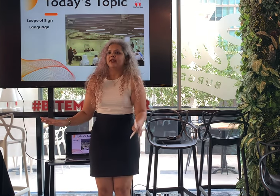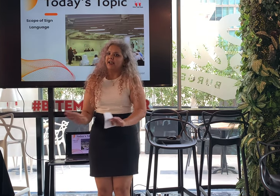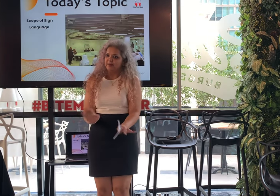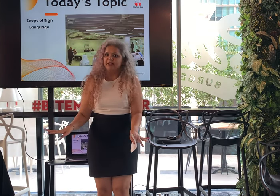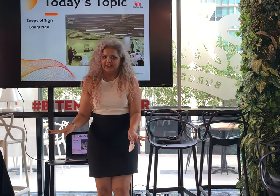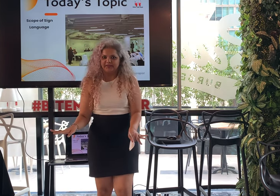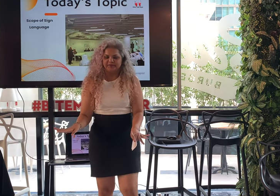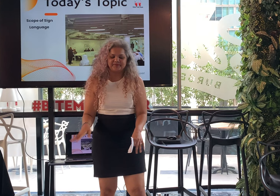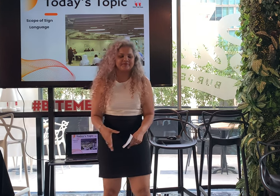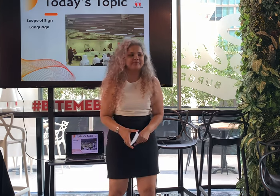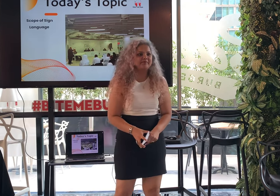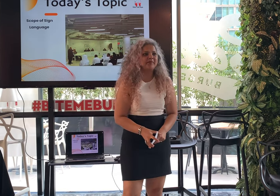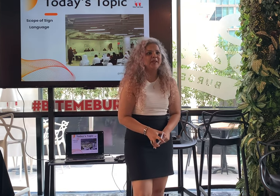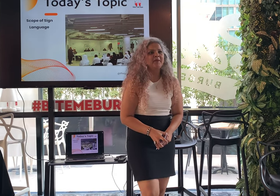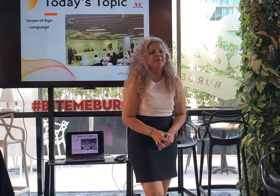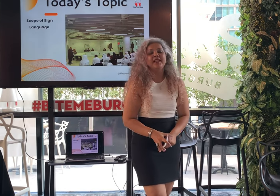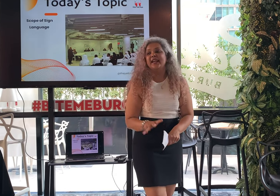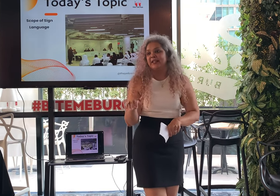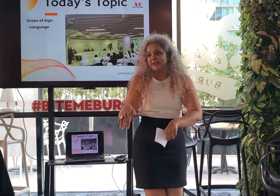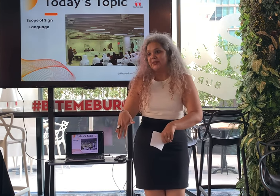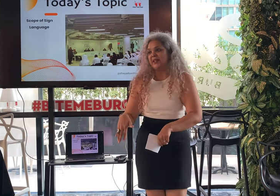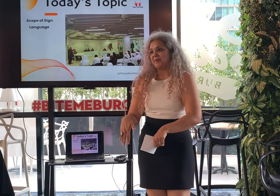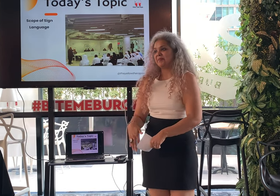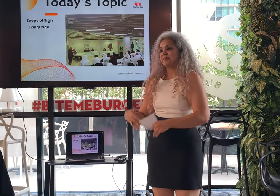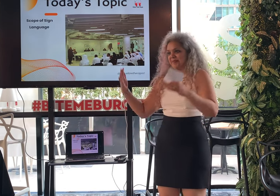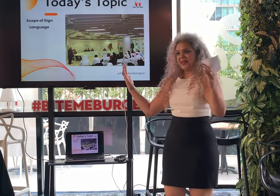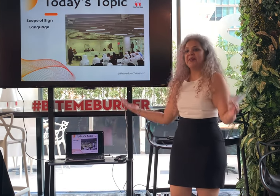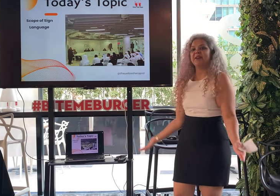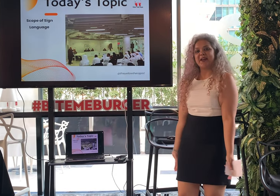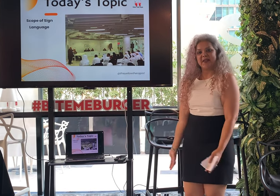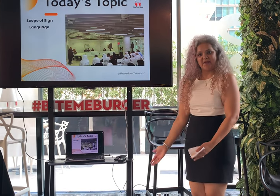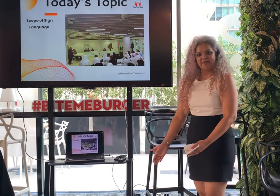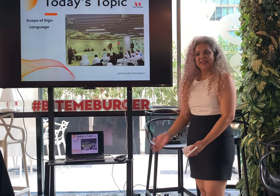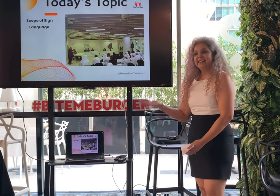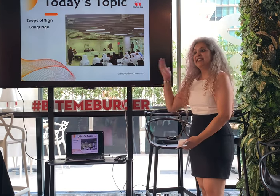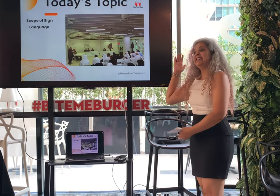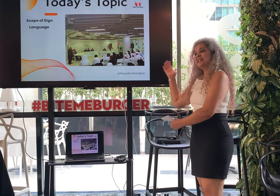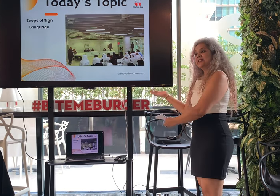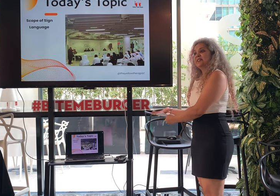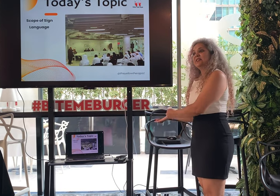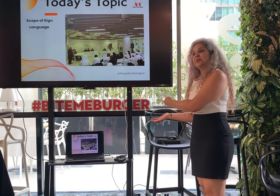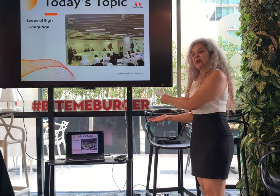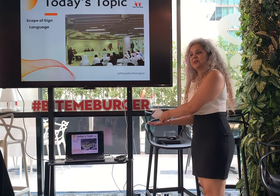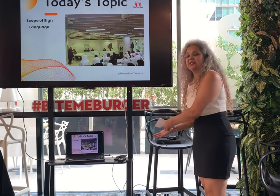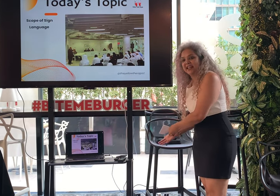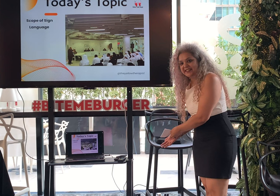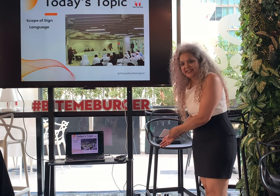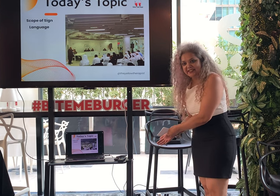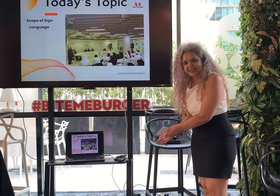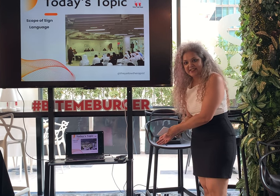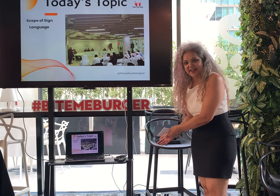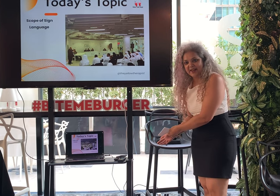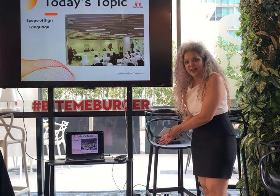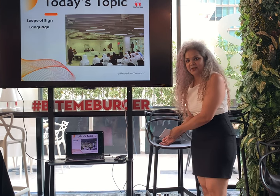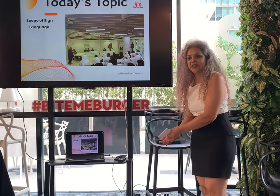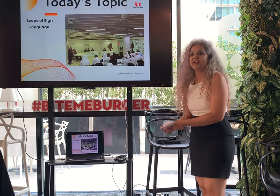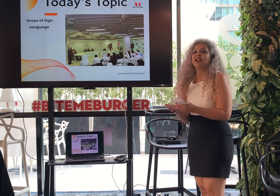I am learning. And today, here I am teaching since 2019 sign language and